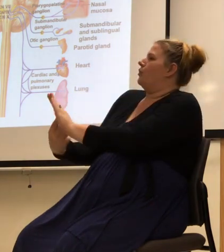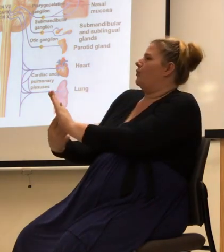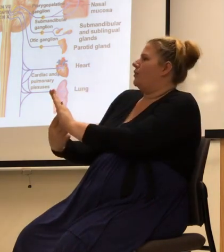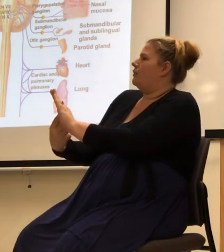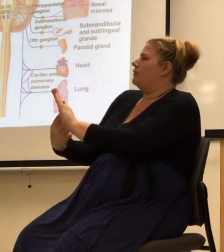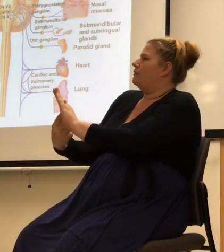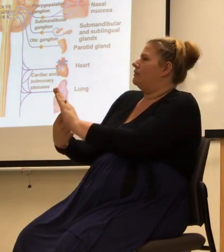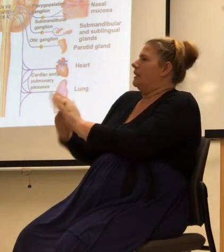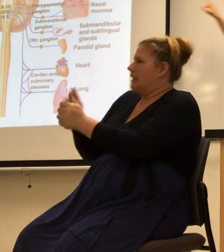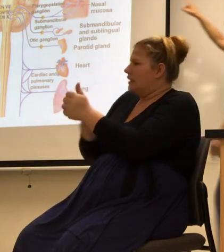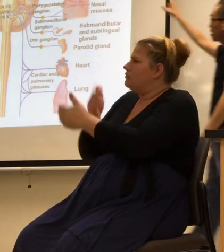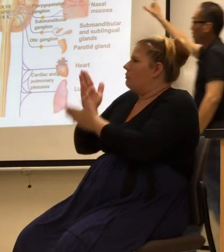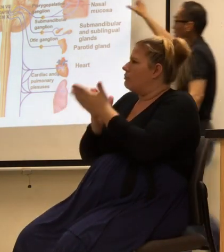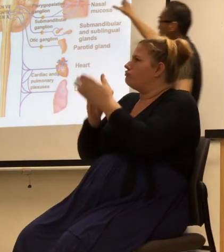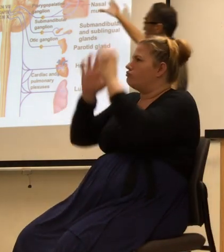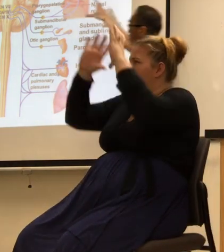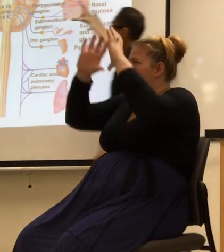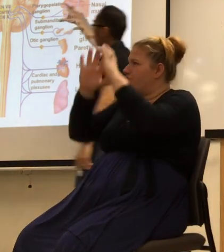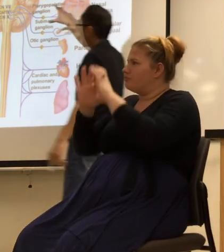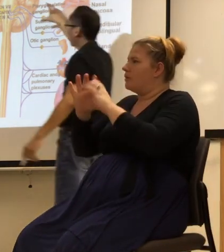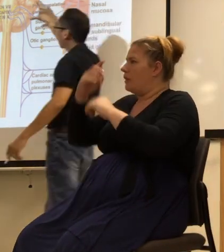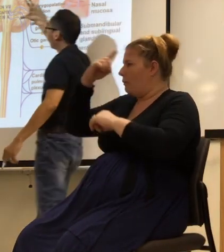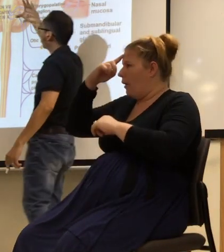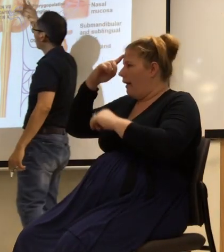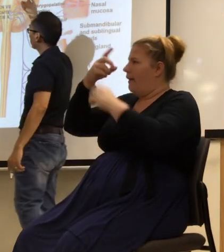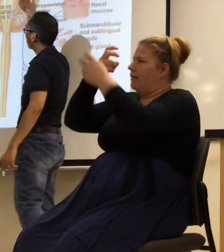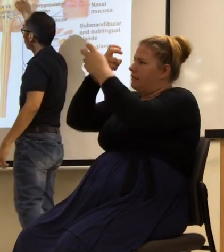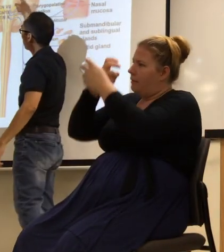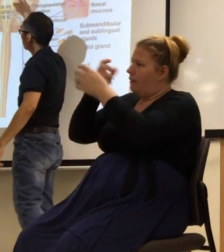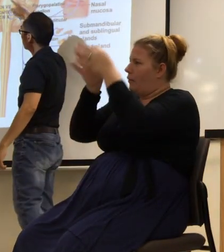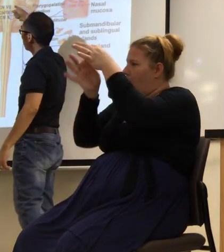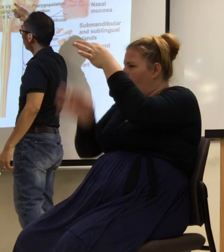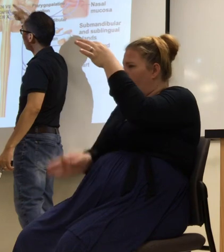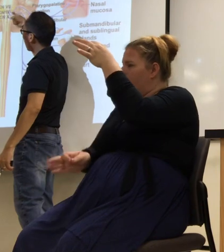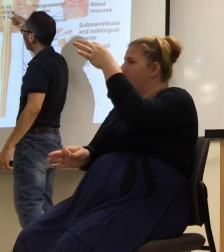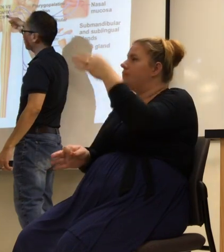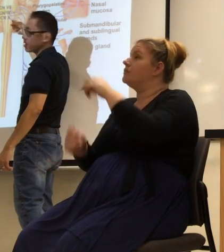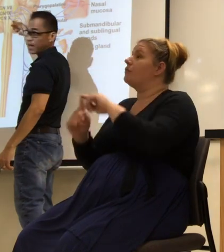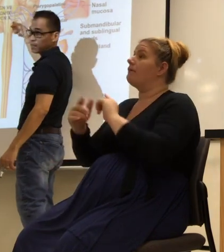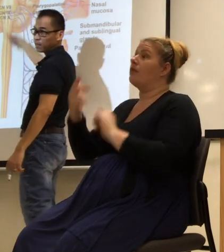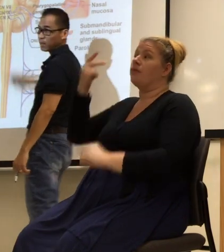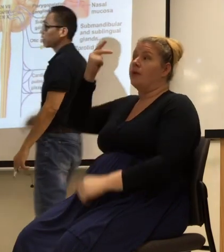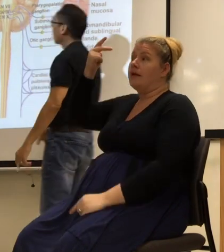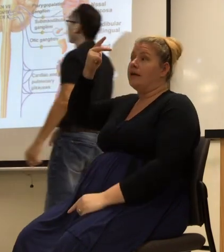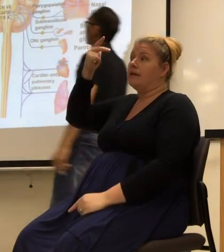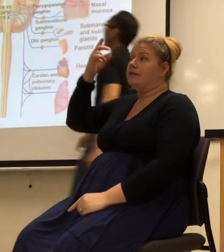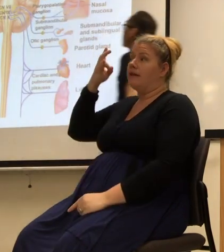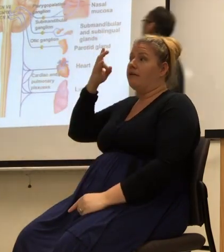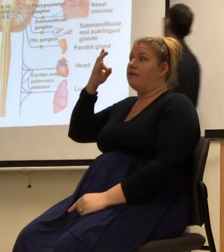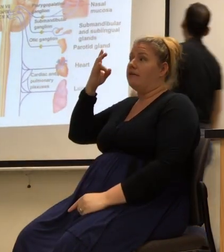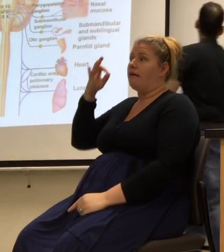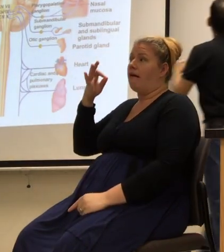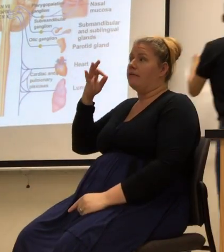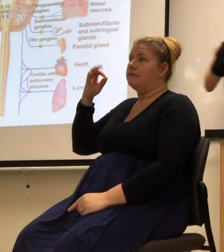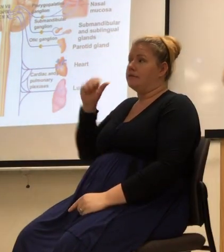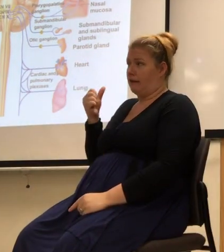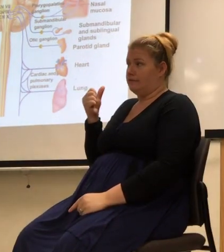illustrate. Well, anyways, here's the four cranial nerves, 3, 7, 9, and 10.